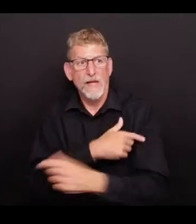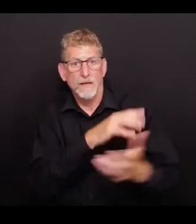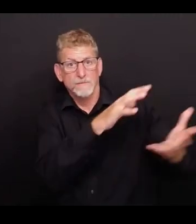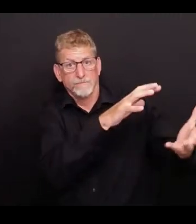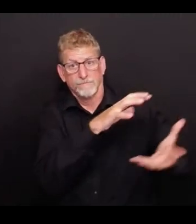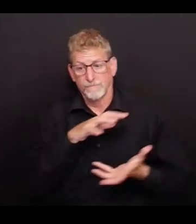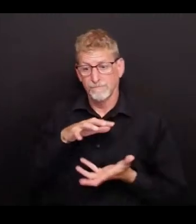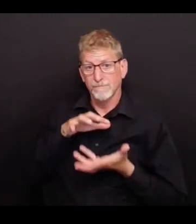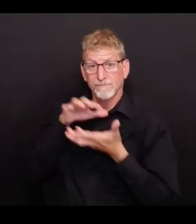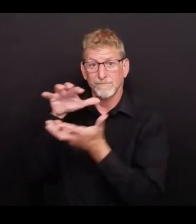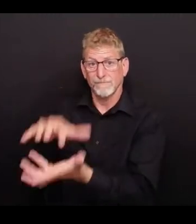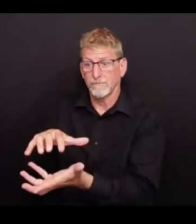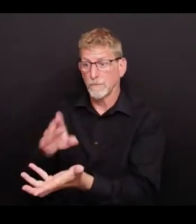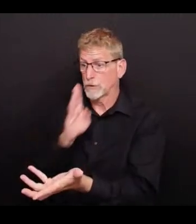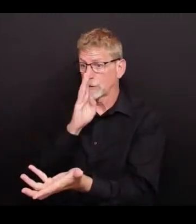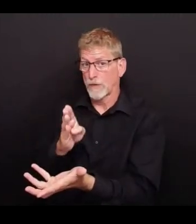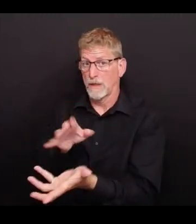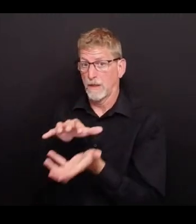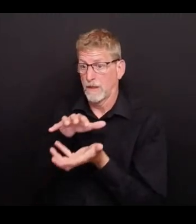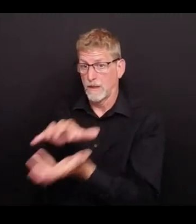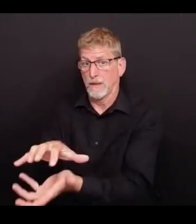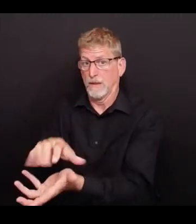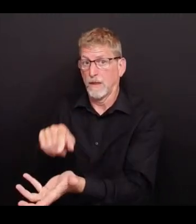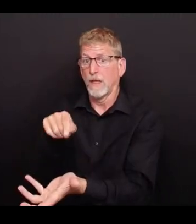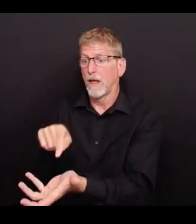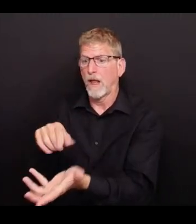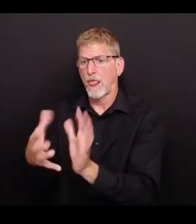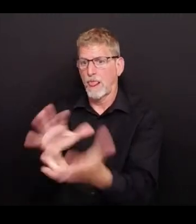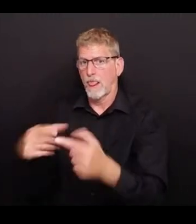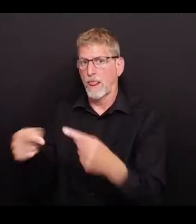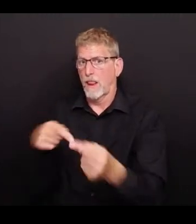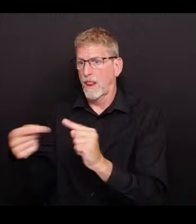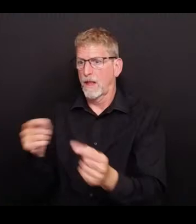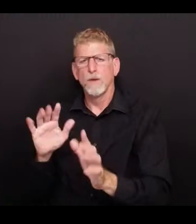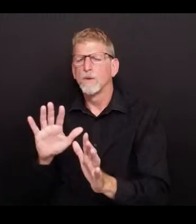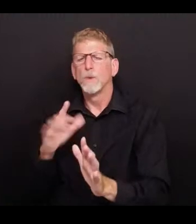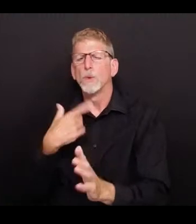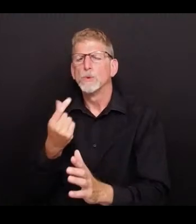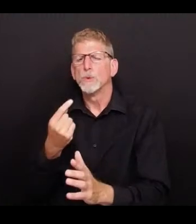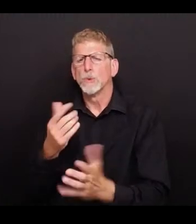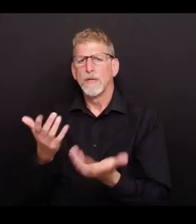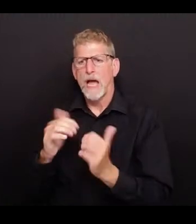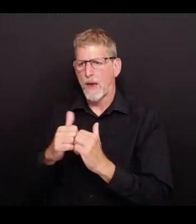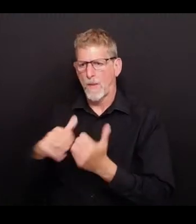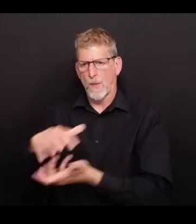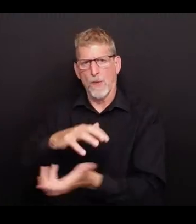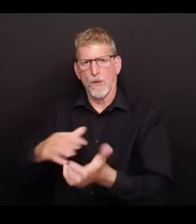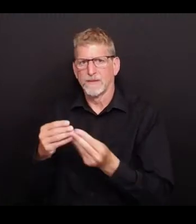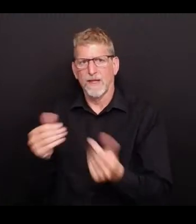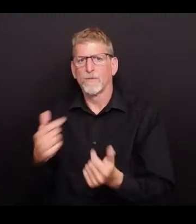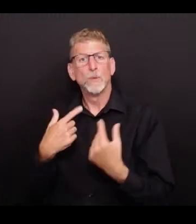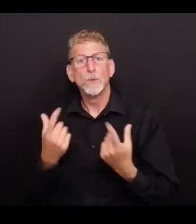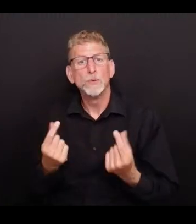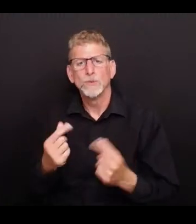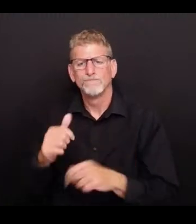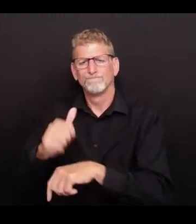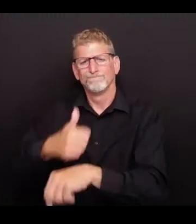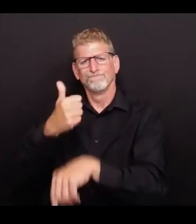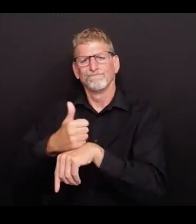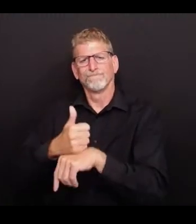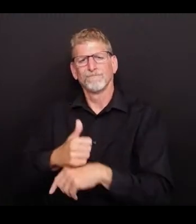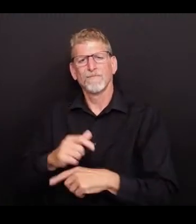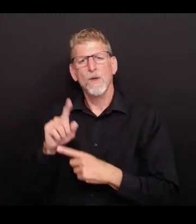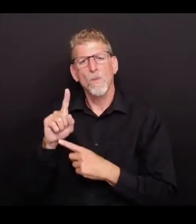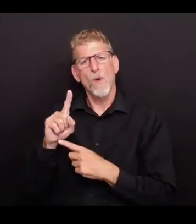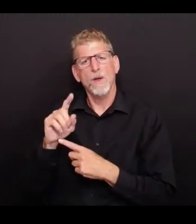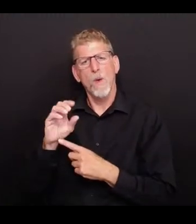people who would otherwise have had a hard time getting vaccinated. Over the next 2 weeks, MDH and its partners have 107